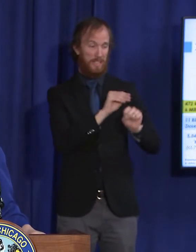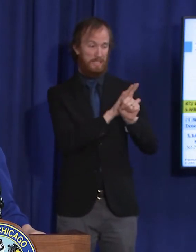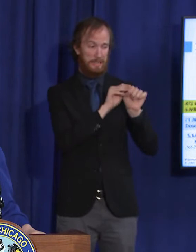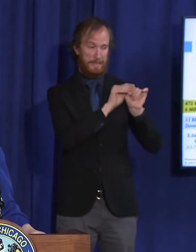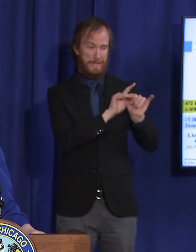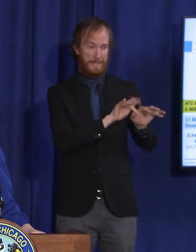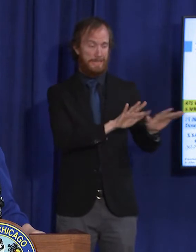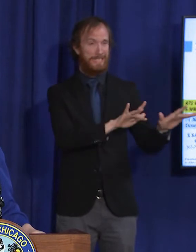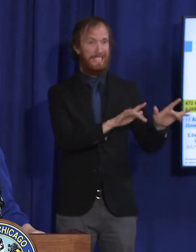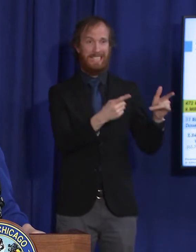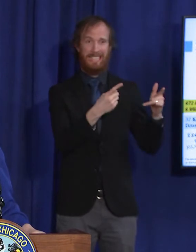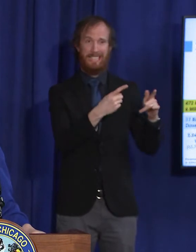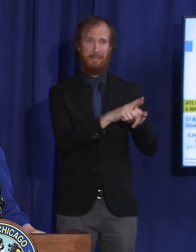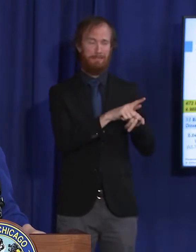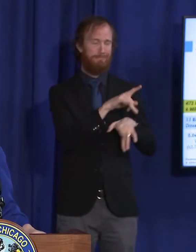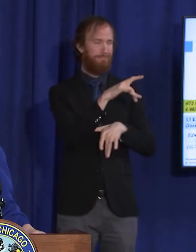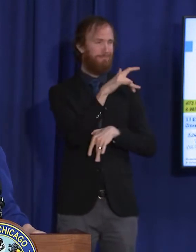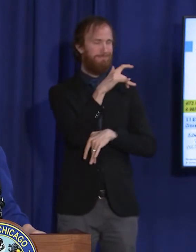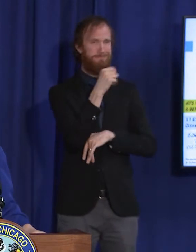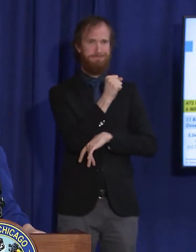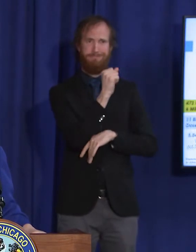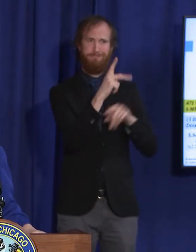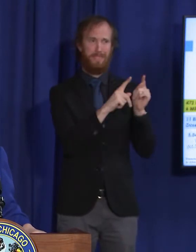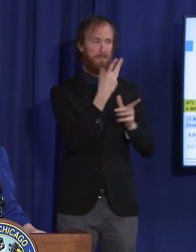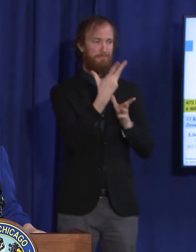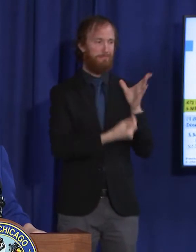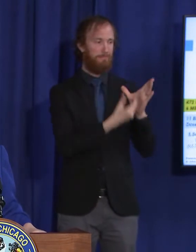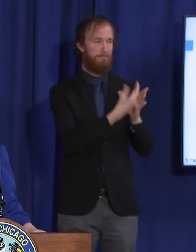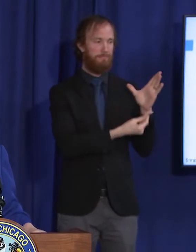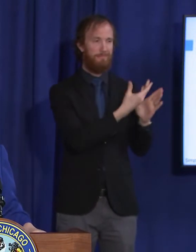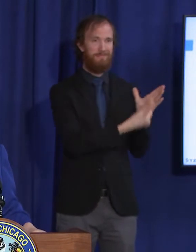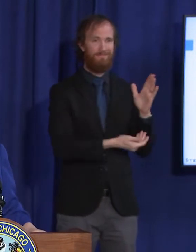in record-breaking numbers of COVID deaths.